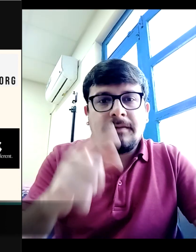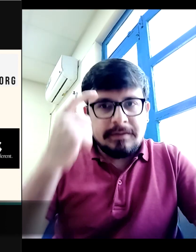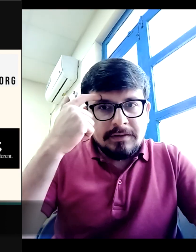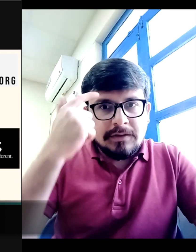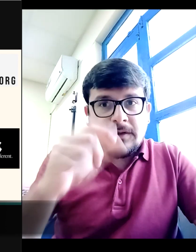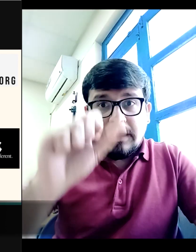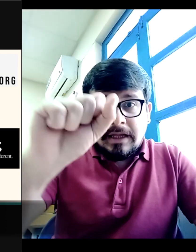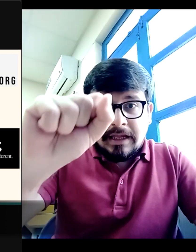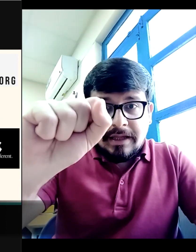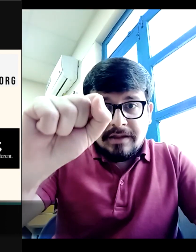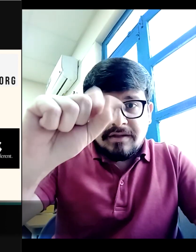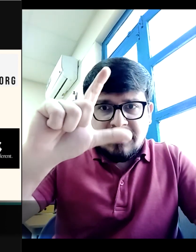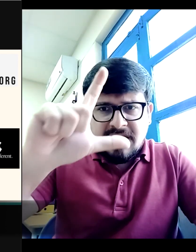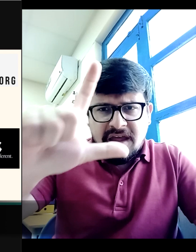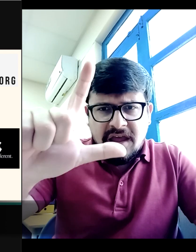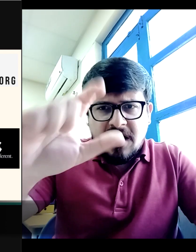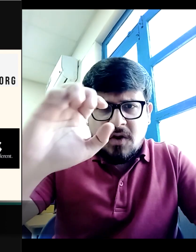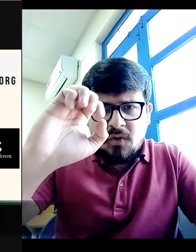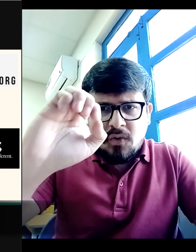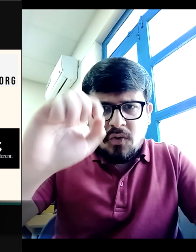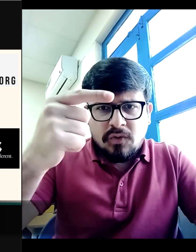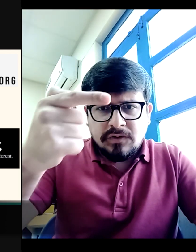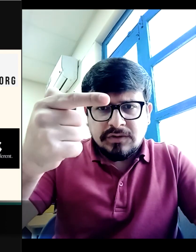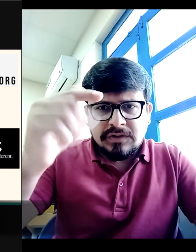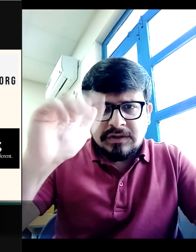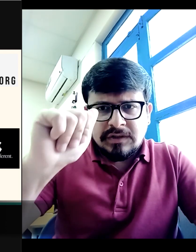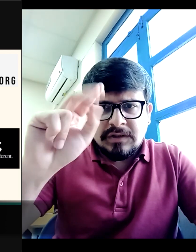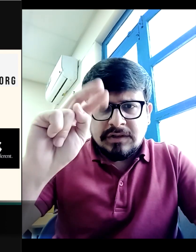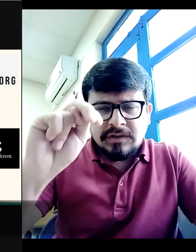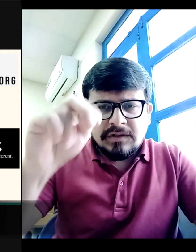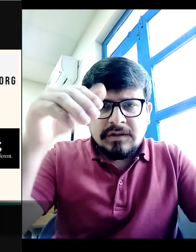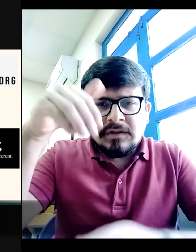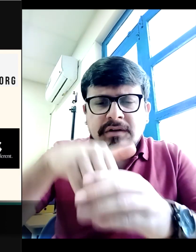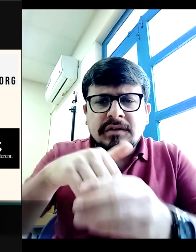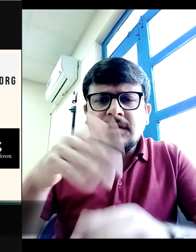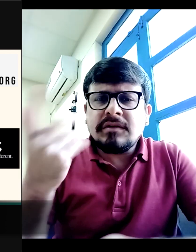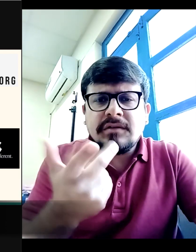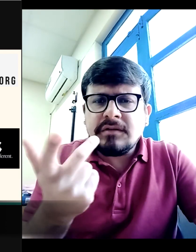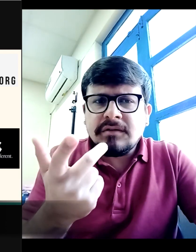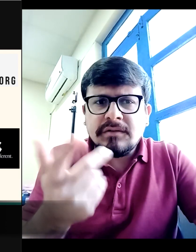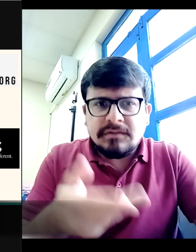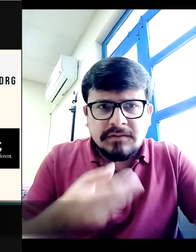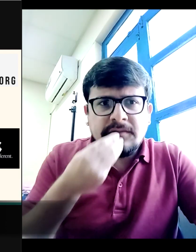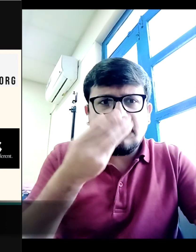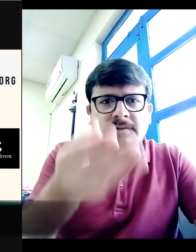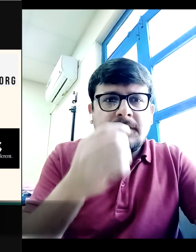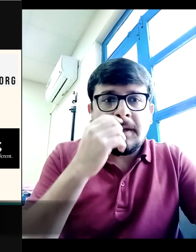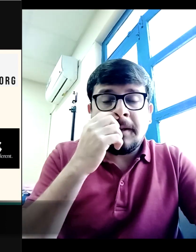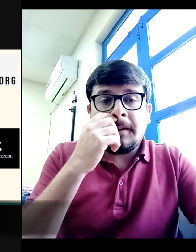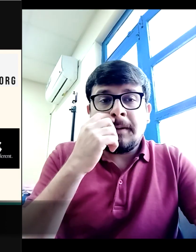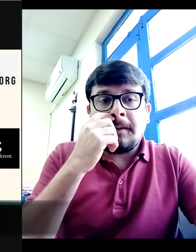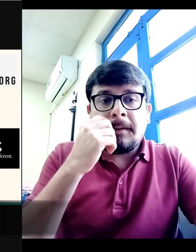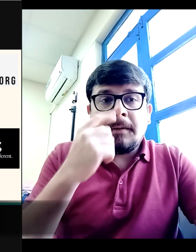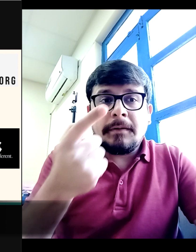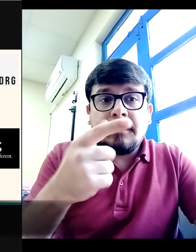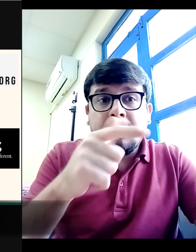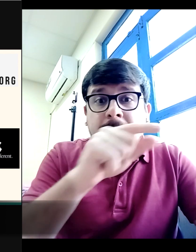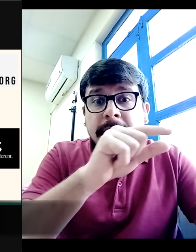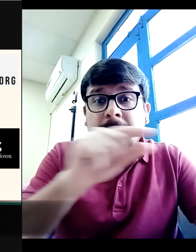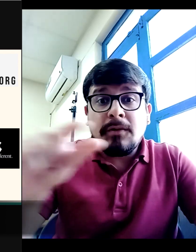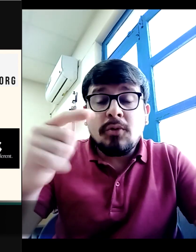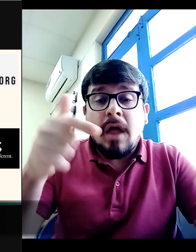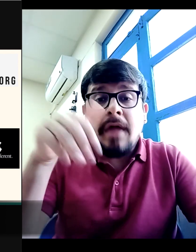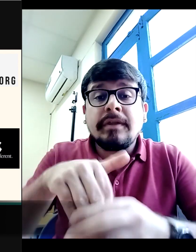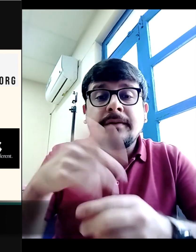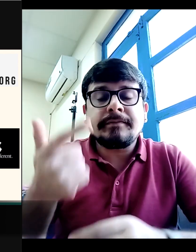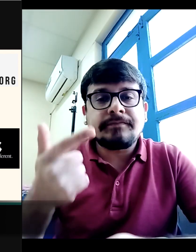So, slogan is a sentence which represents your idea, your product, or your organization.